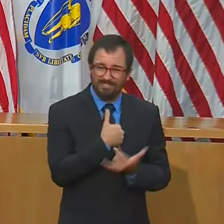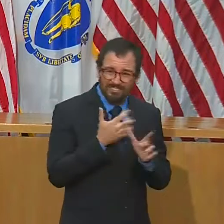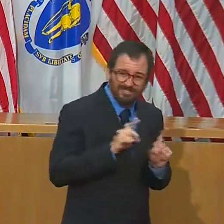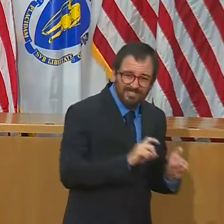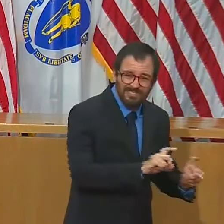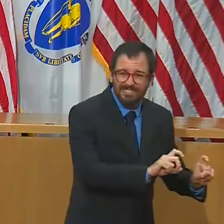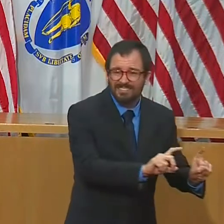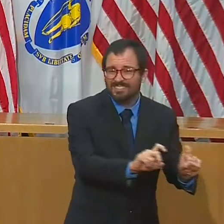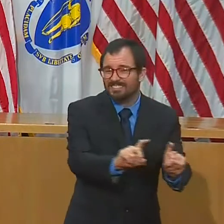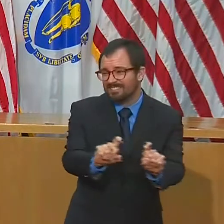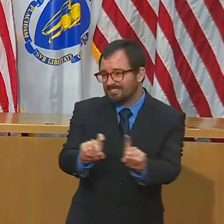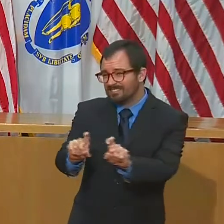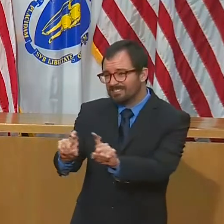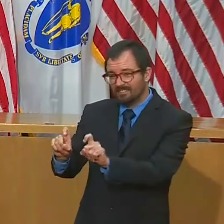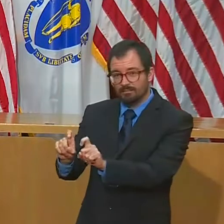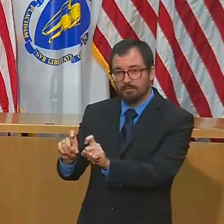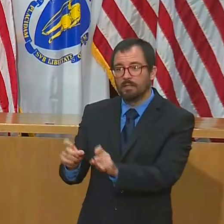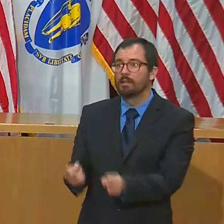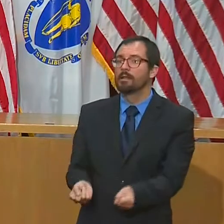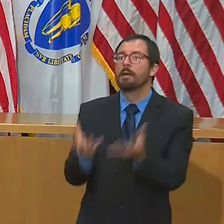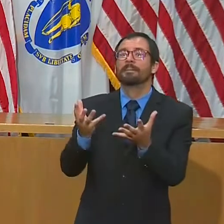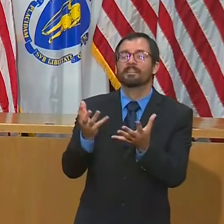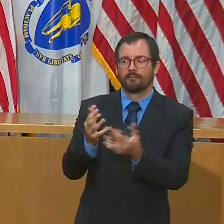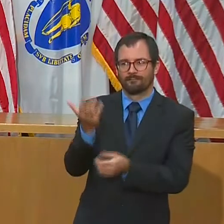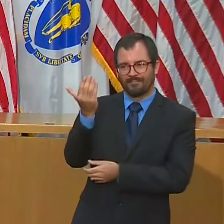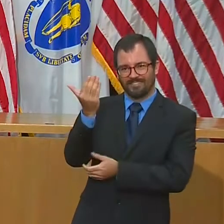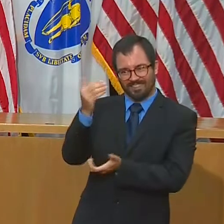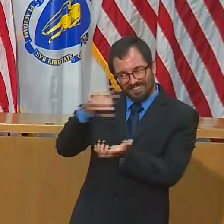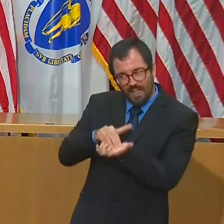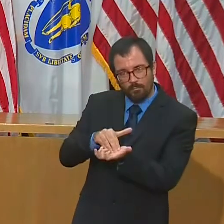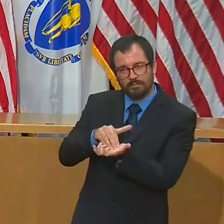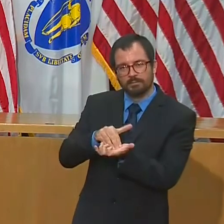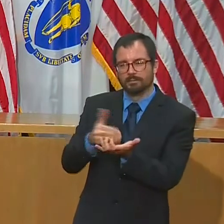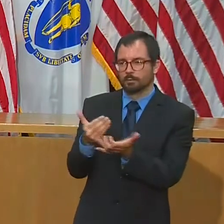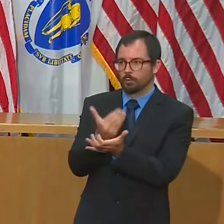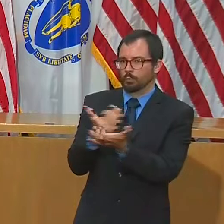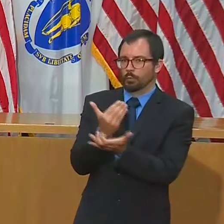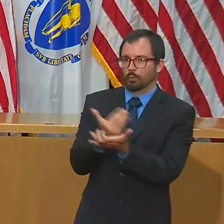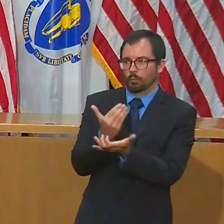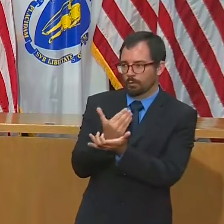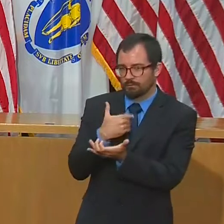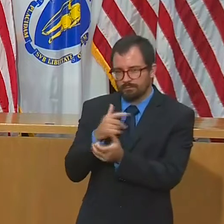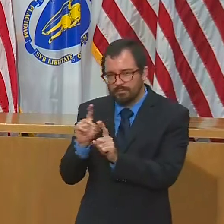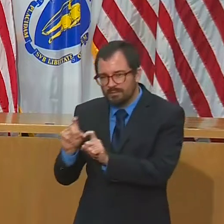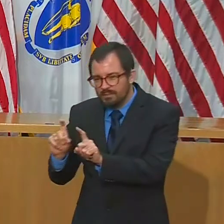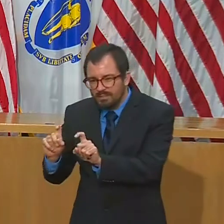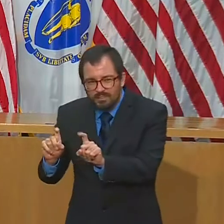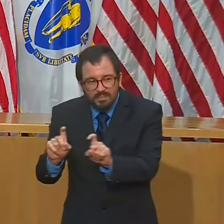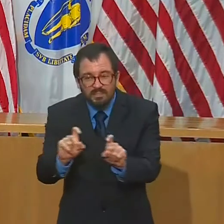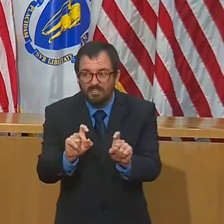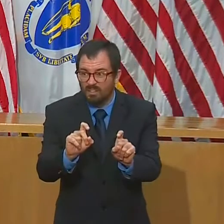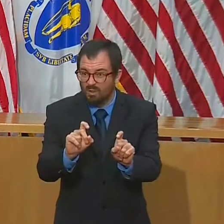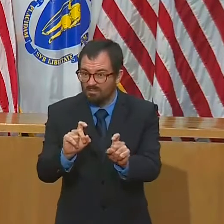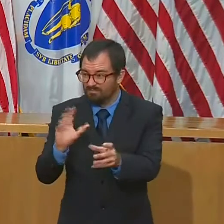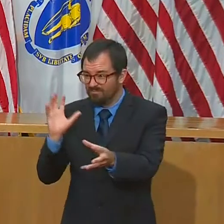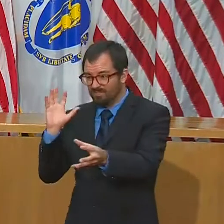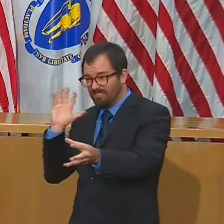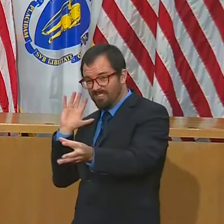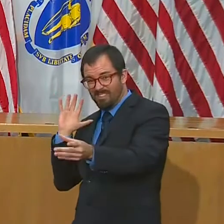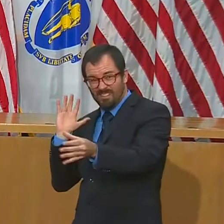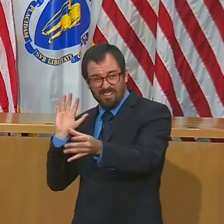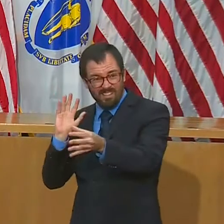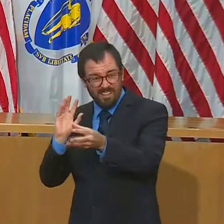total, almost 2 million tests have been administered to date. The Commonwealth is seeing a steady climb in the number of